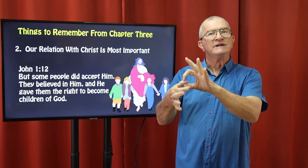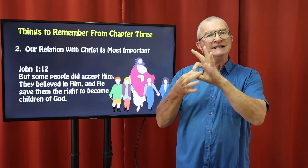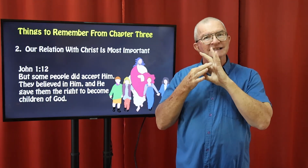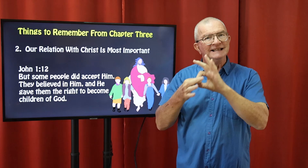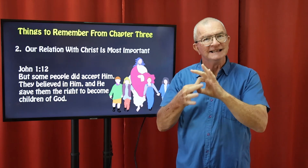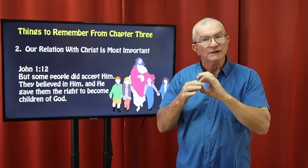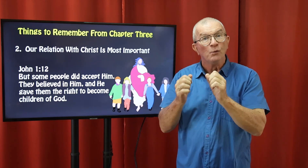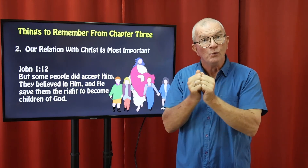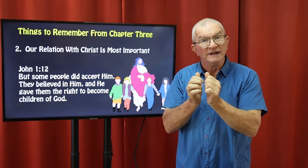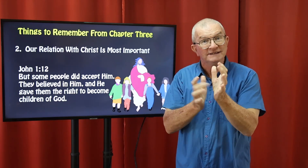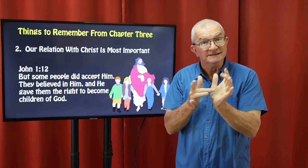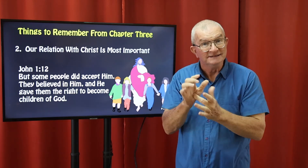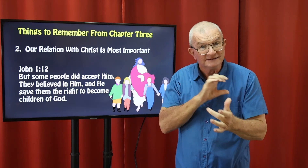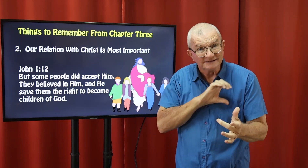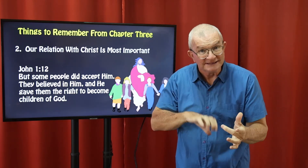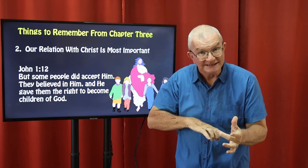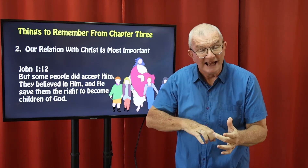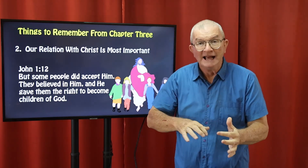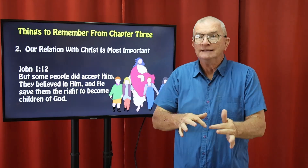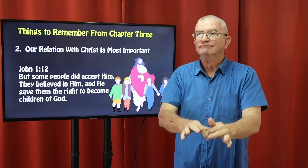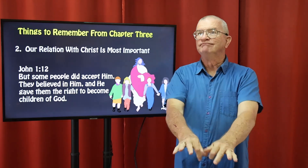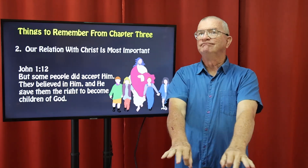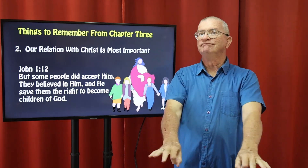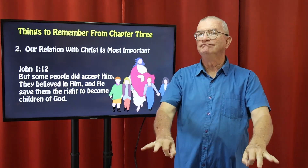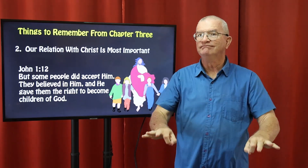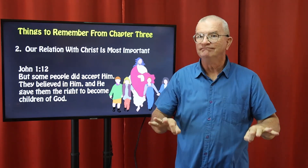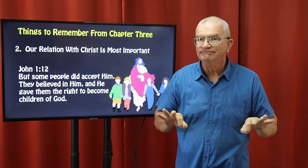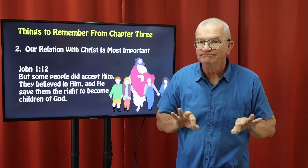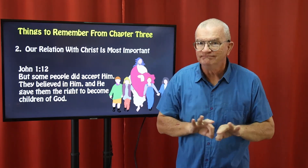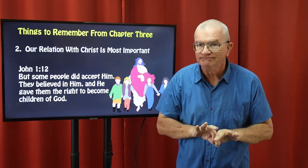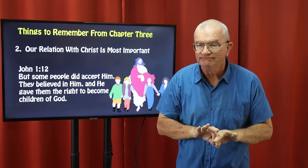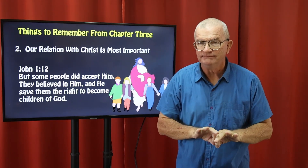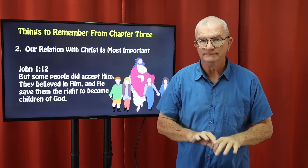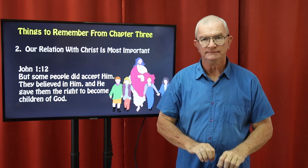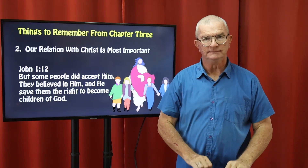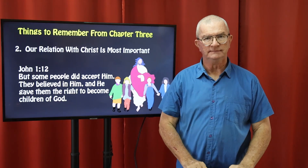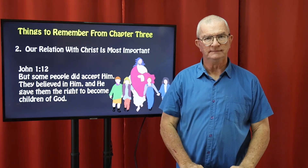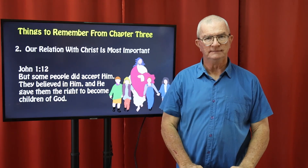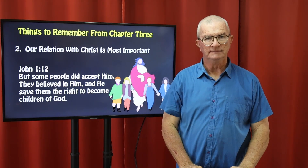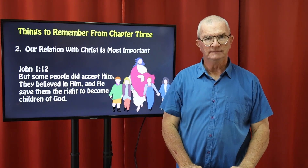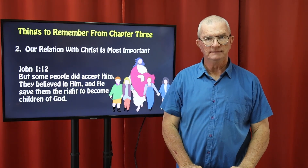our relation with Christ is the most important thing.